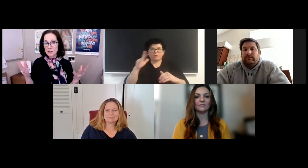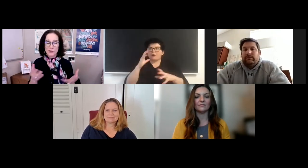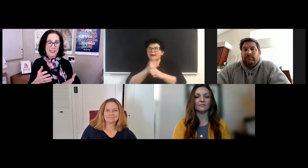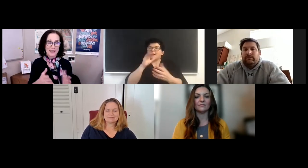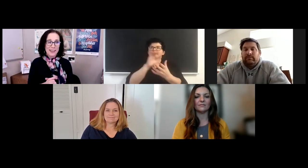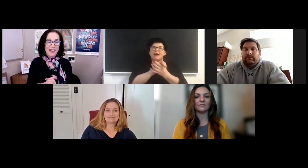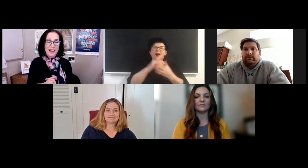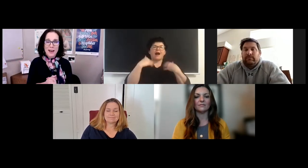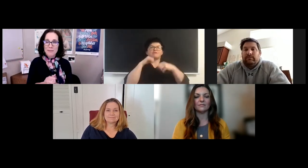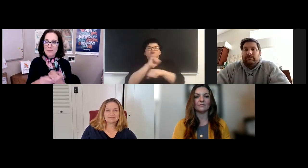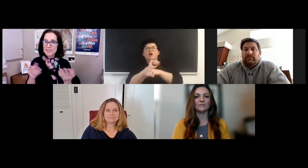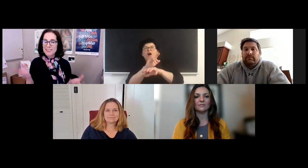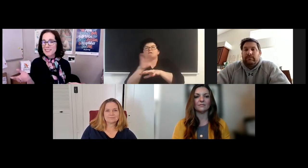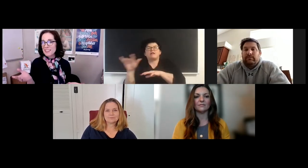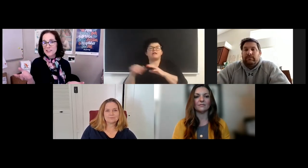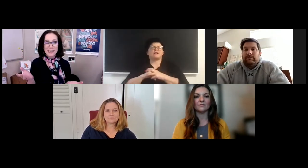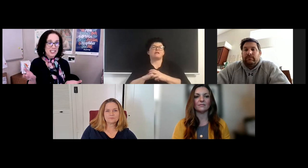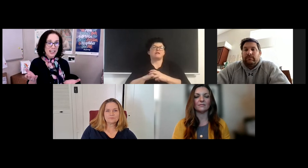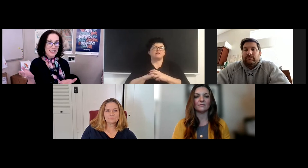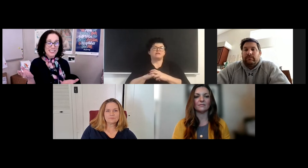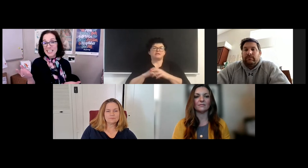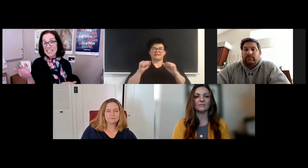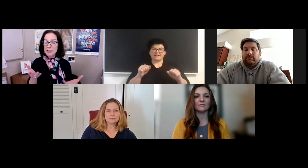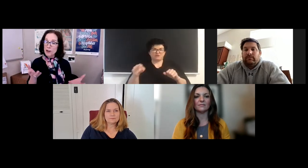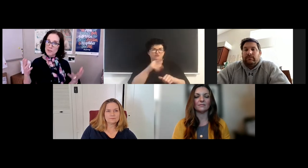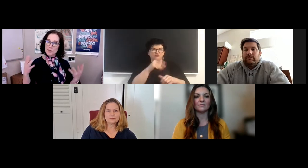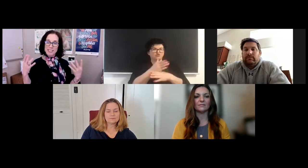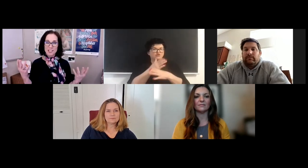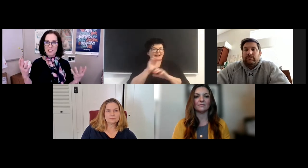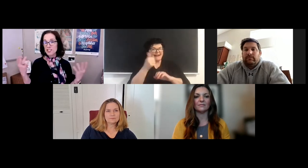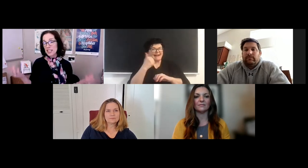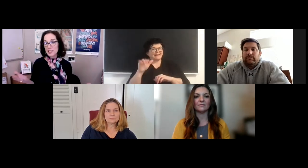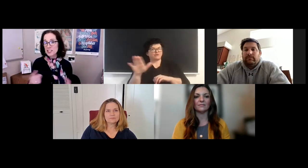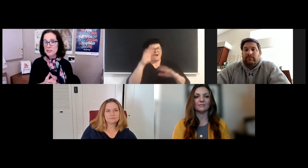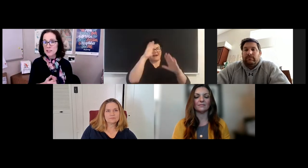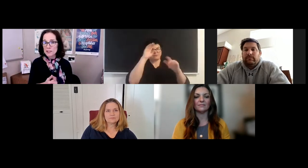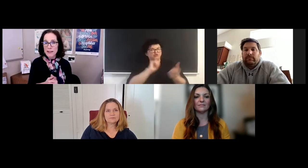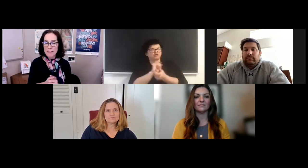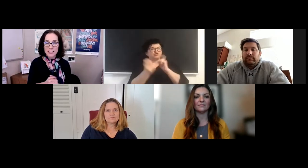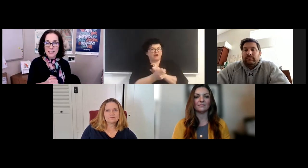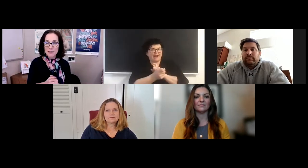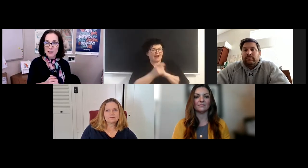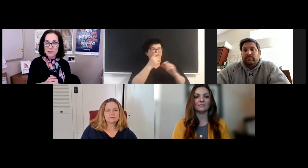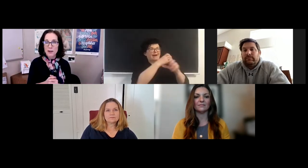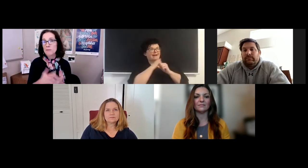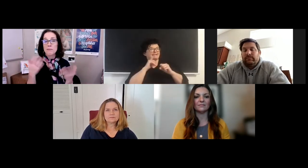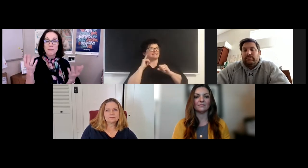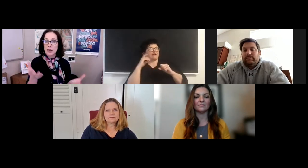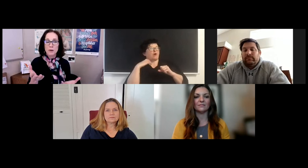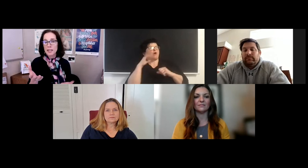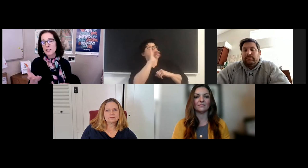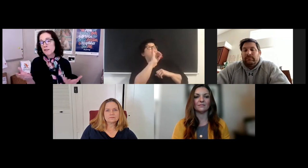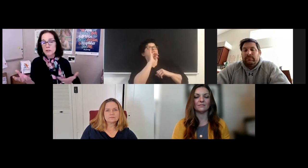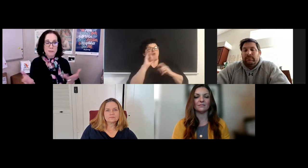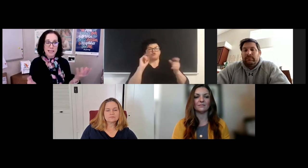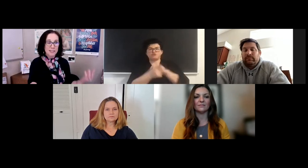have a career? Can you guys share, did any of your expectations change as a result of having a deaf coach? Or, you know,